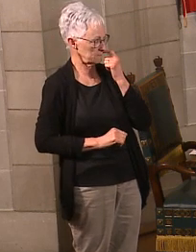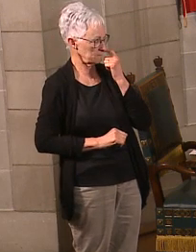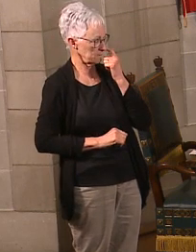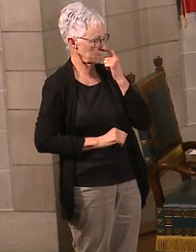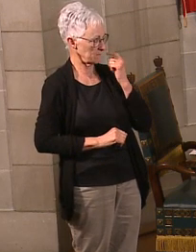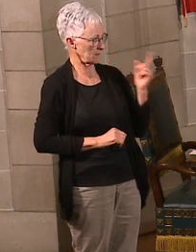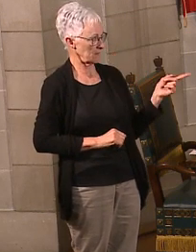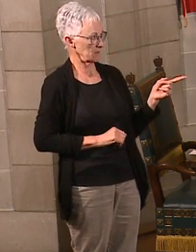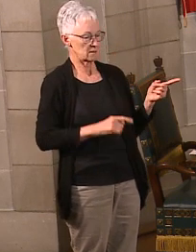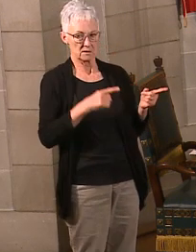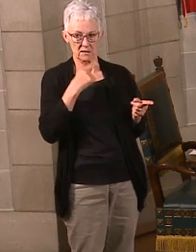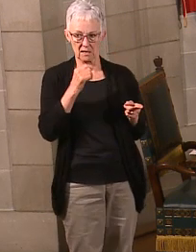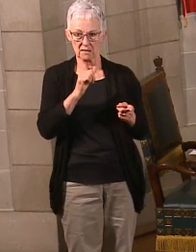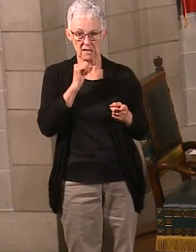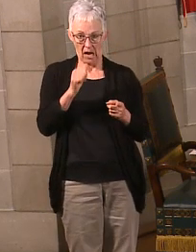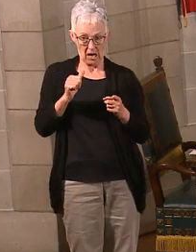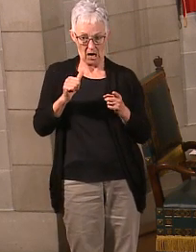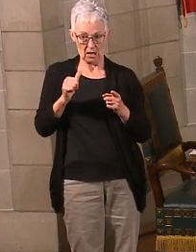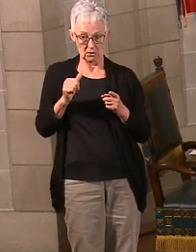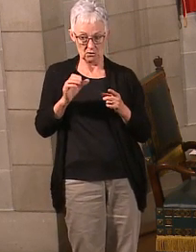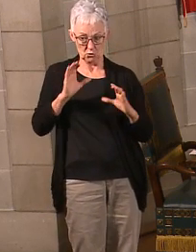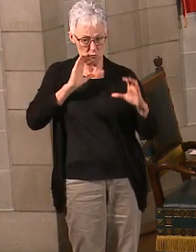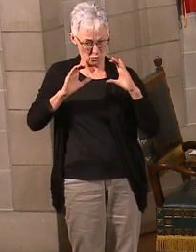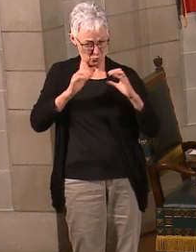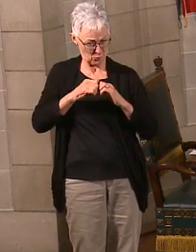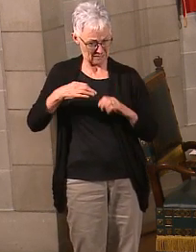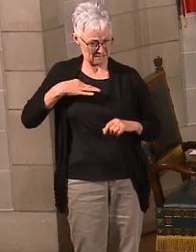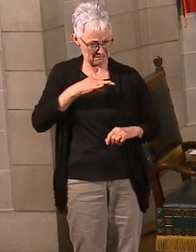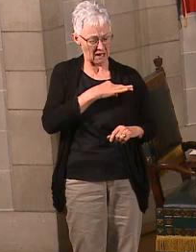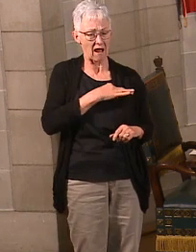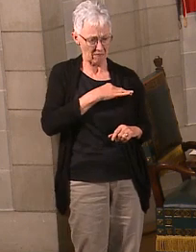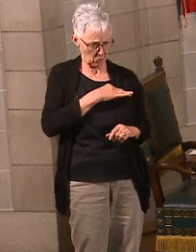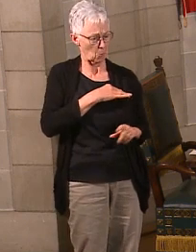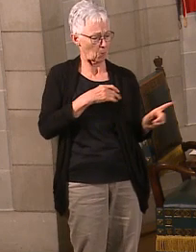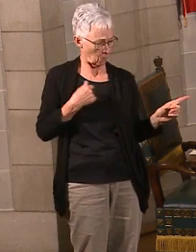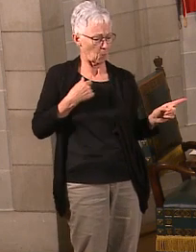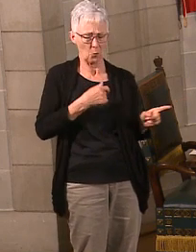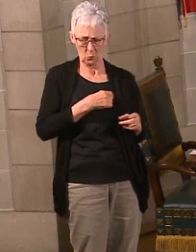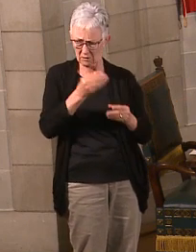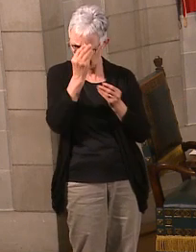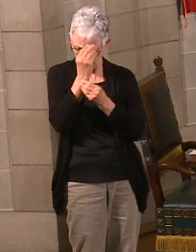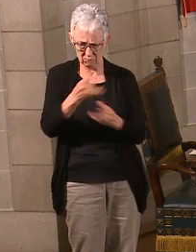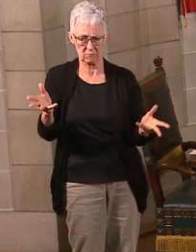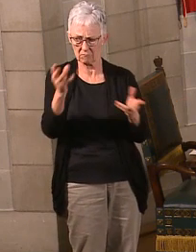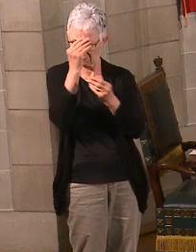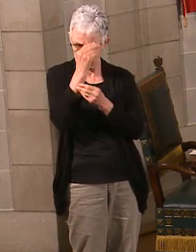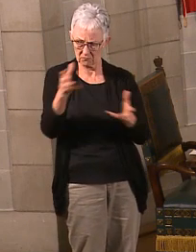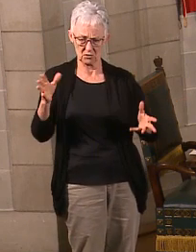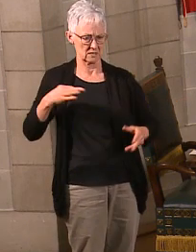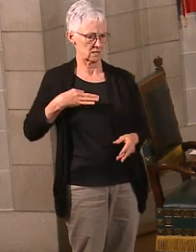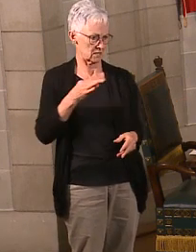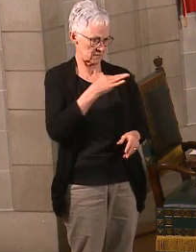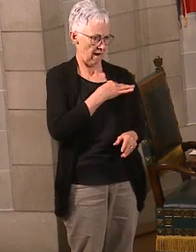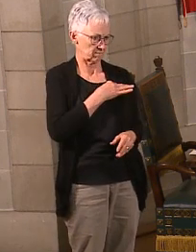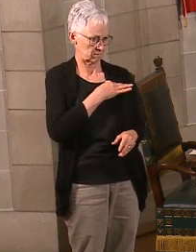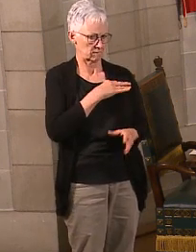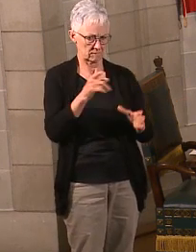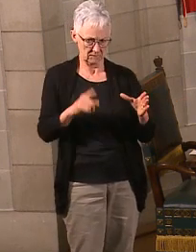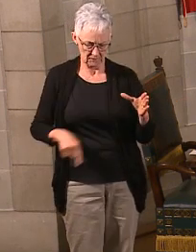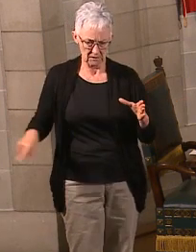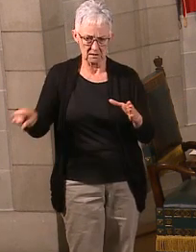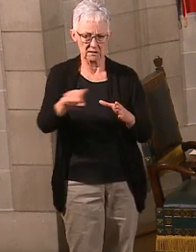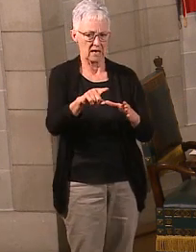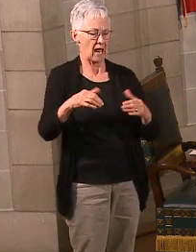well, it's not true. We have communicated, we have shared information with staff. We make sure that the staff have